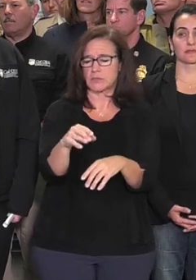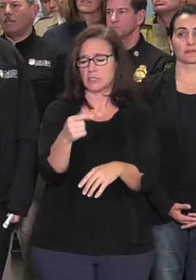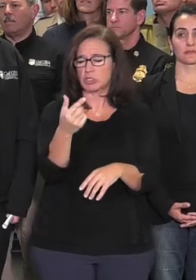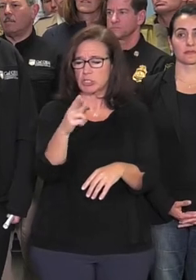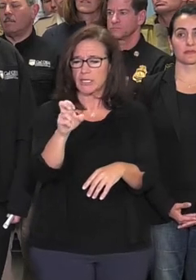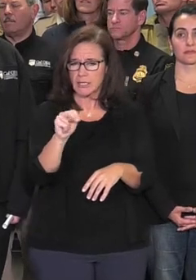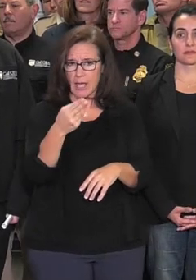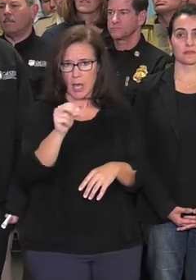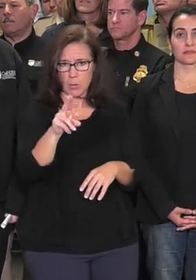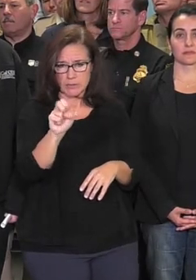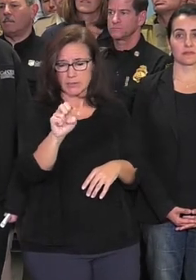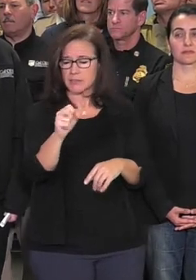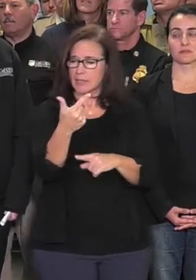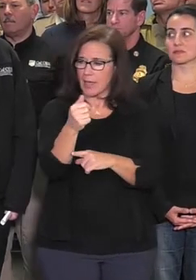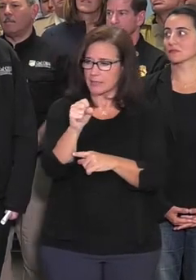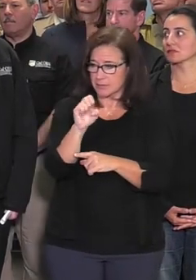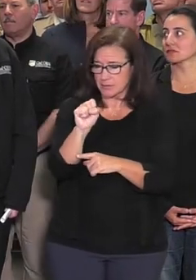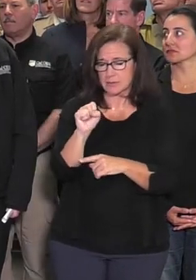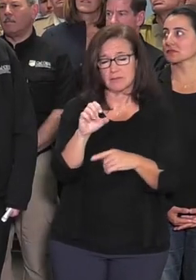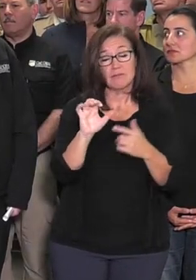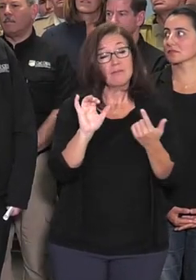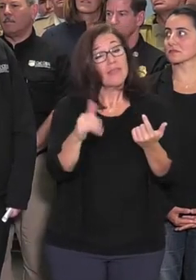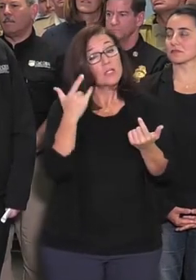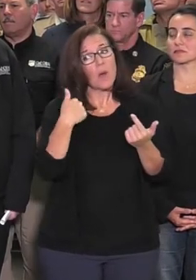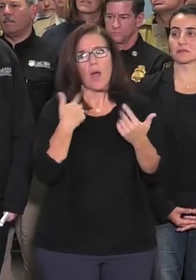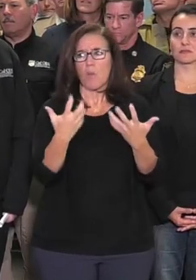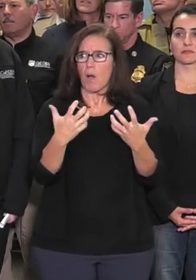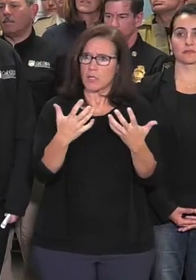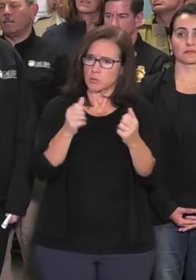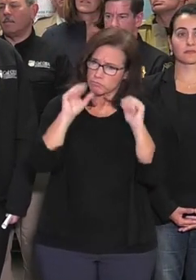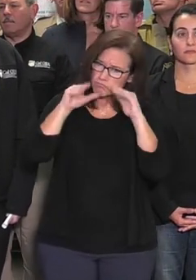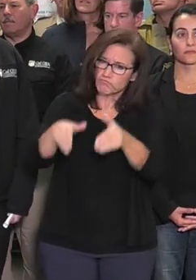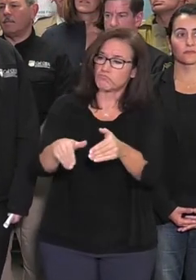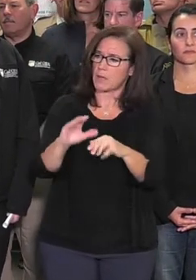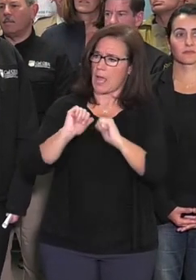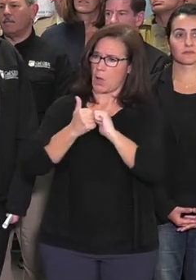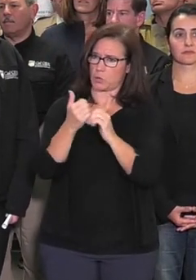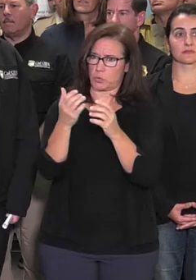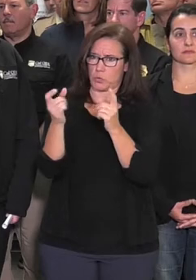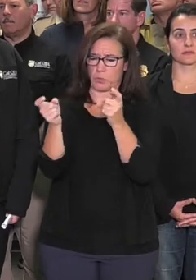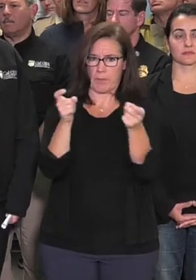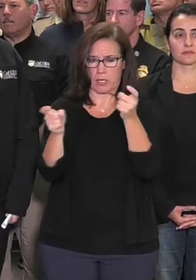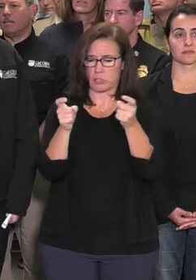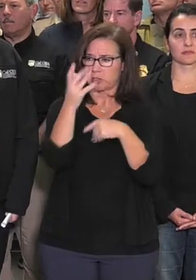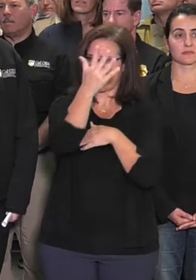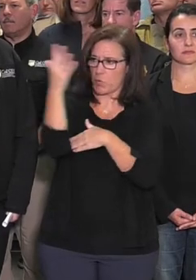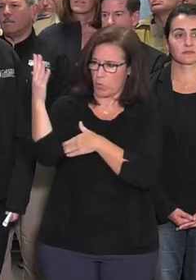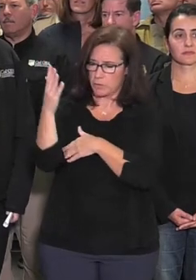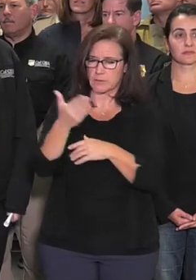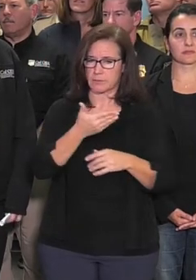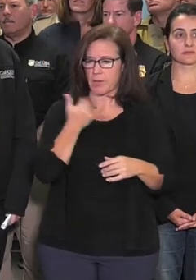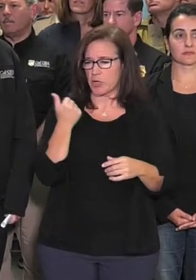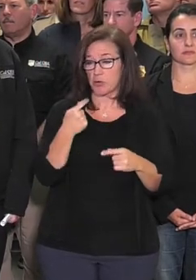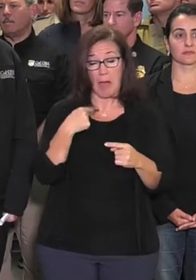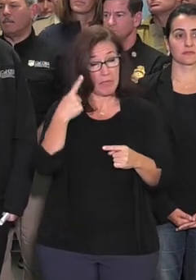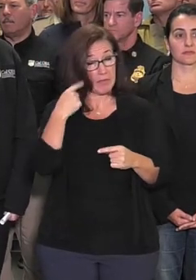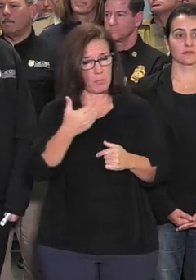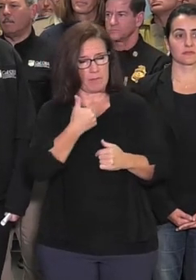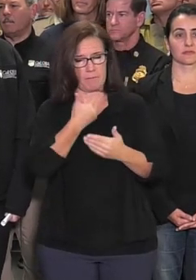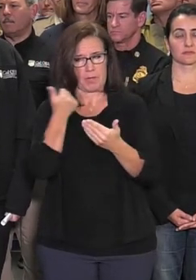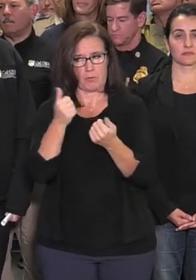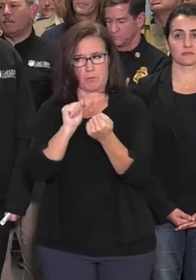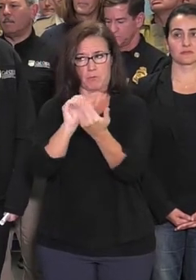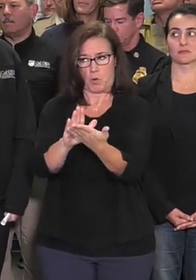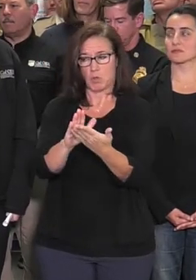that we can manage forests better? Are there ways that the U.S. government can manage its forests better? I think there are, and